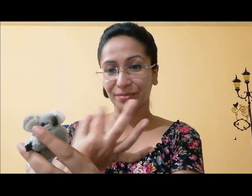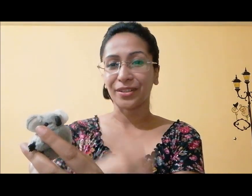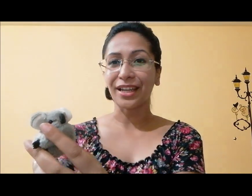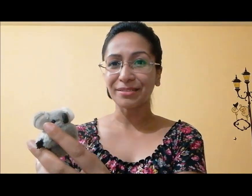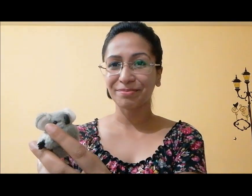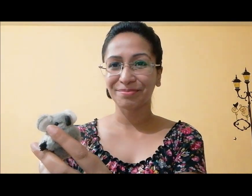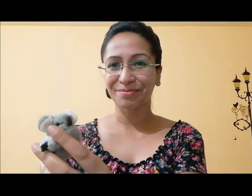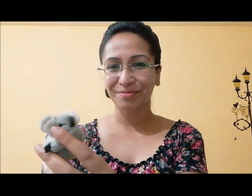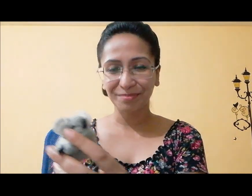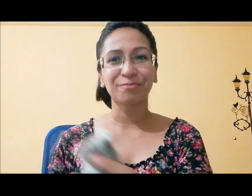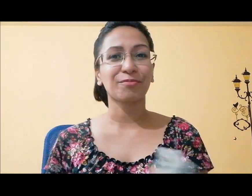Okay.